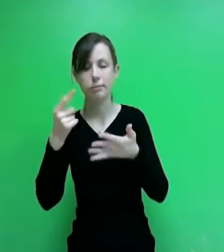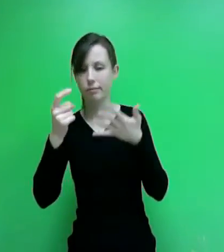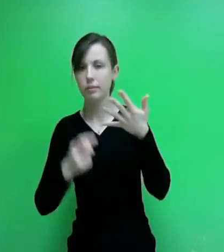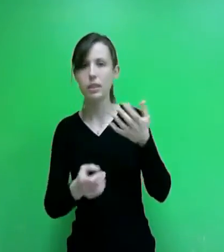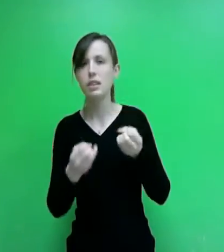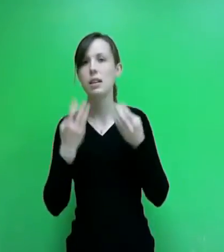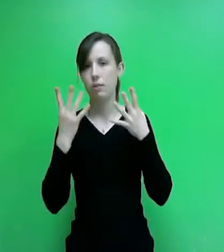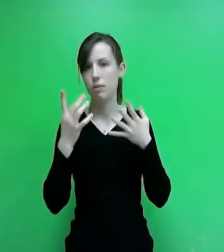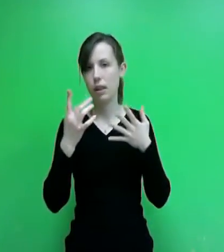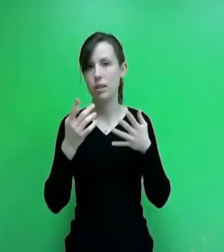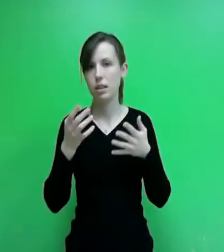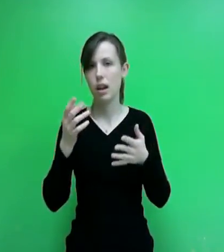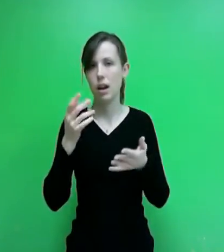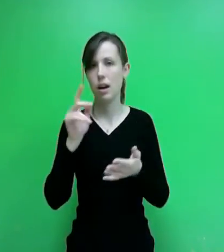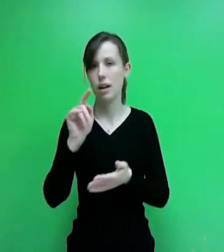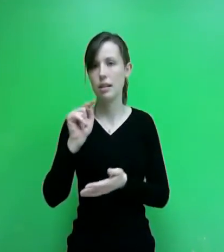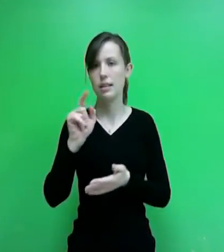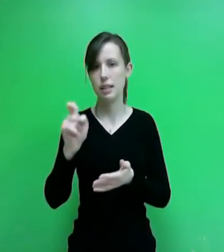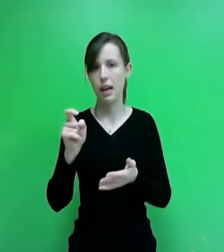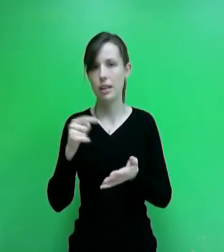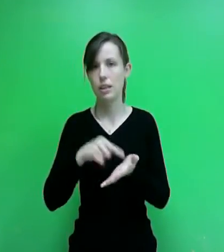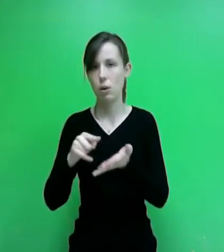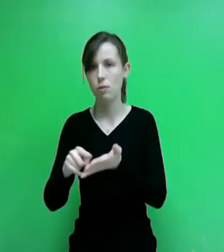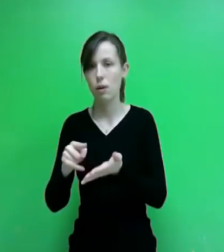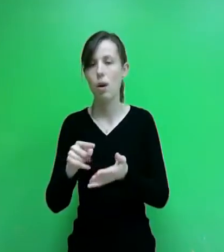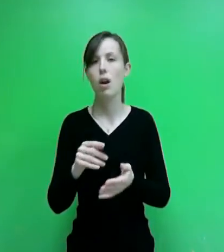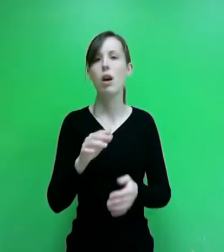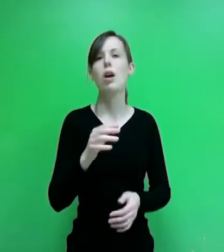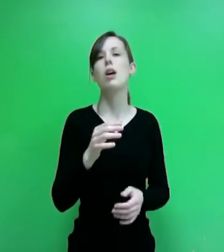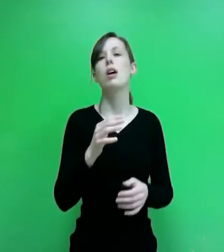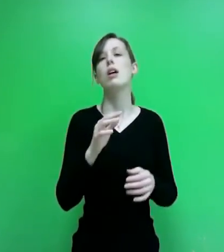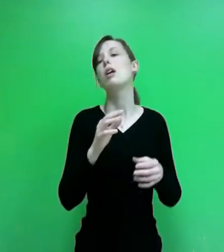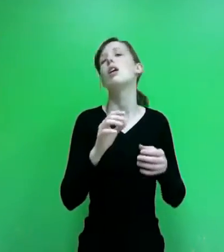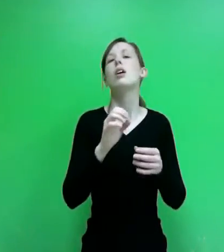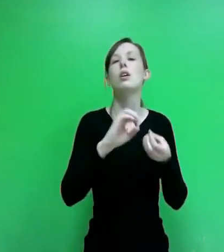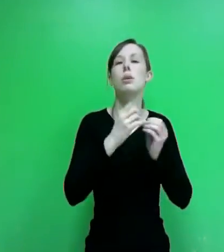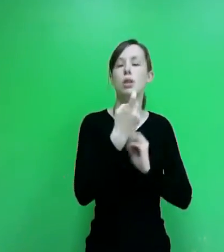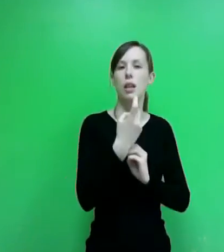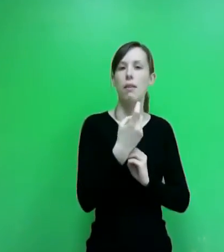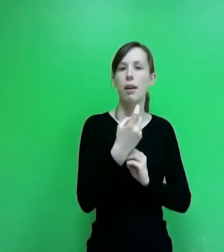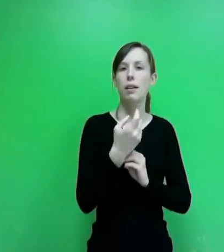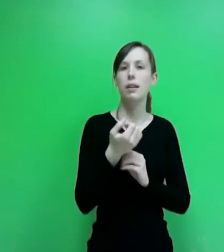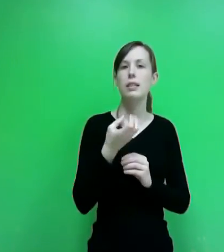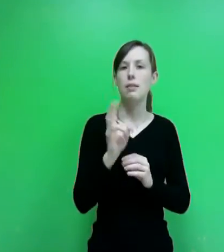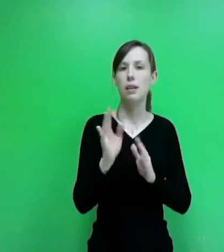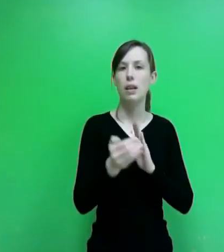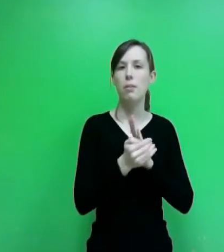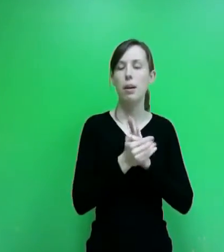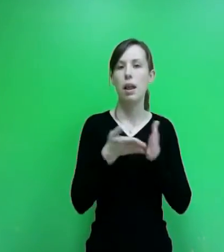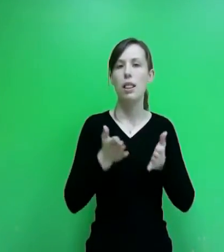11. 17th Amendment allows citizens to elect senators by a direct